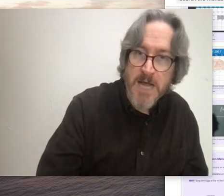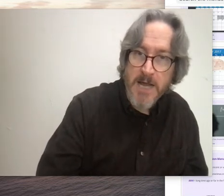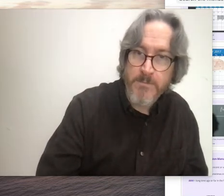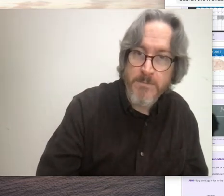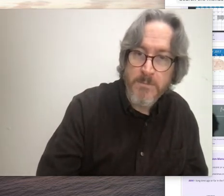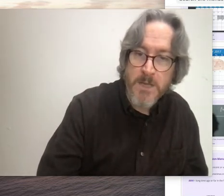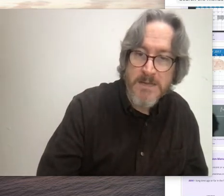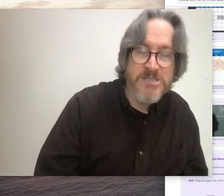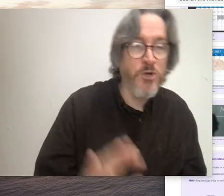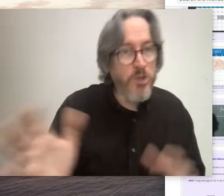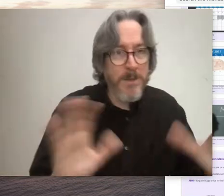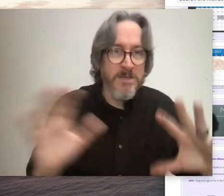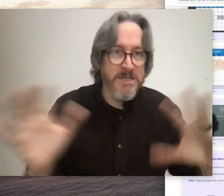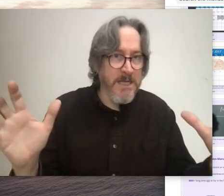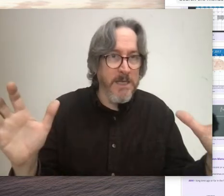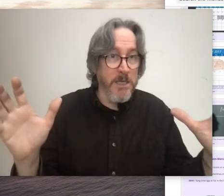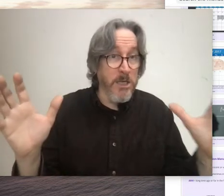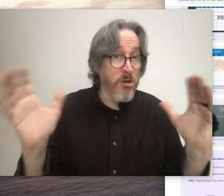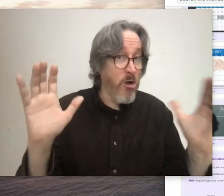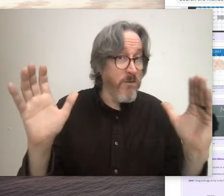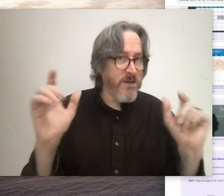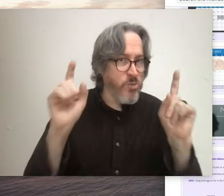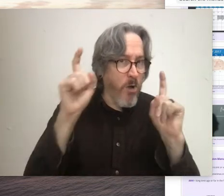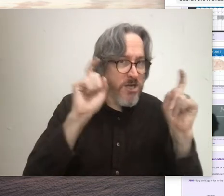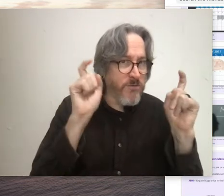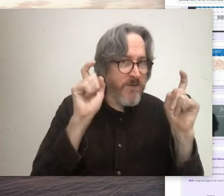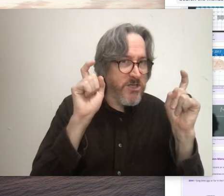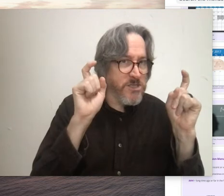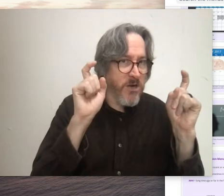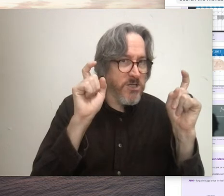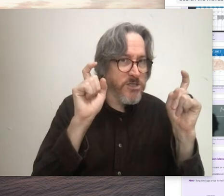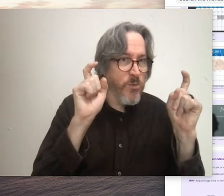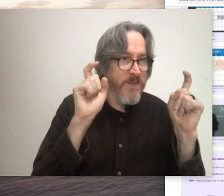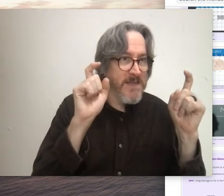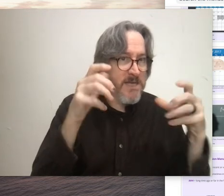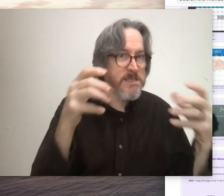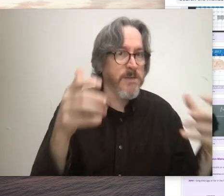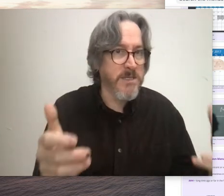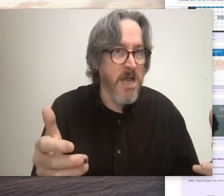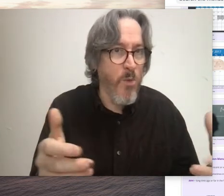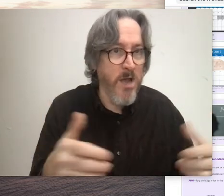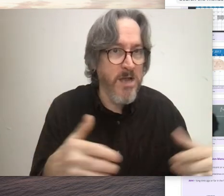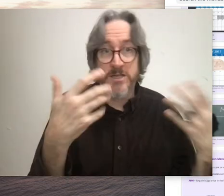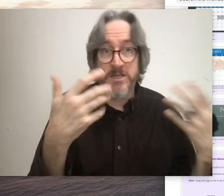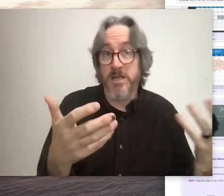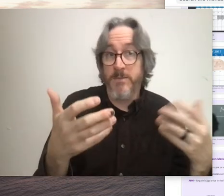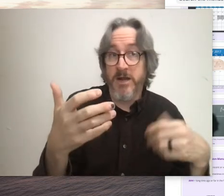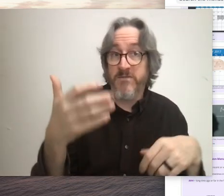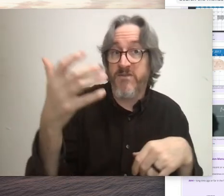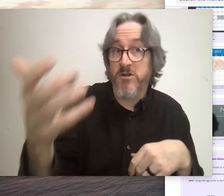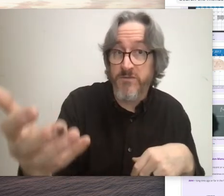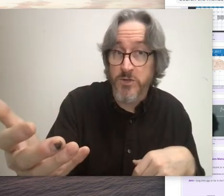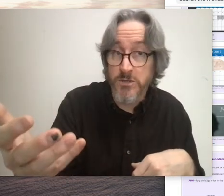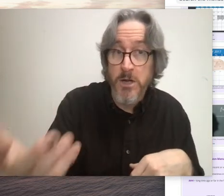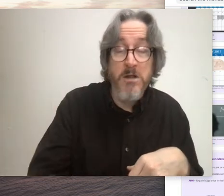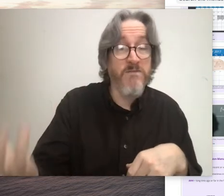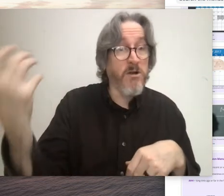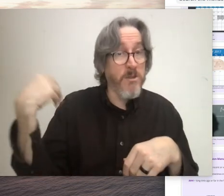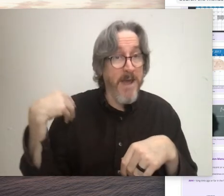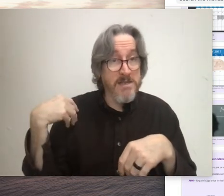about time. So you'll be able to see in all the videos, watch their facial expressions when they sign something time-wise. Are they talking about it far in the